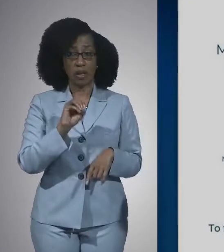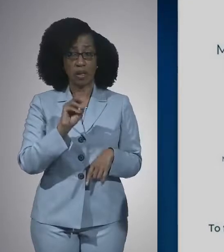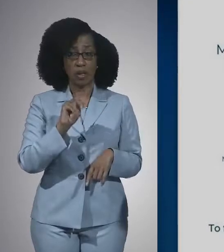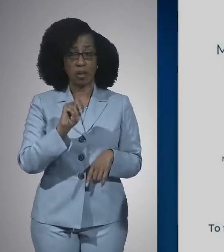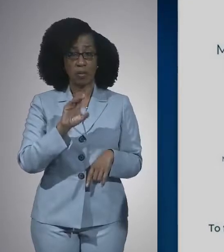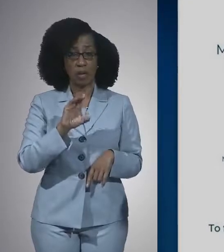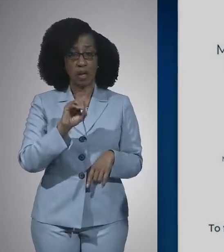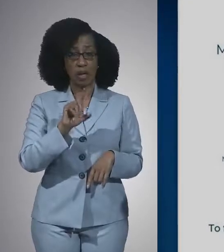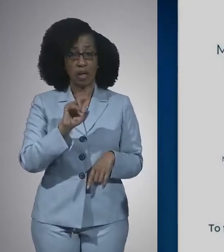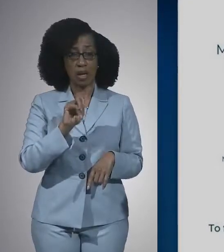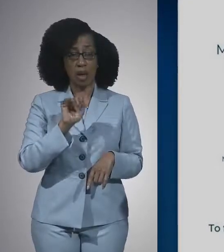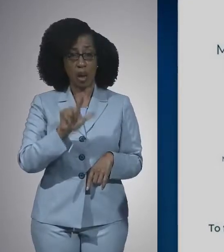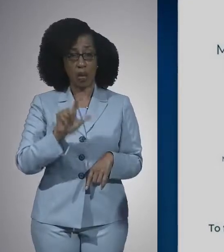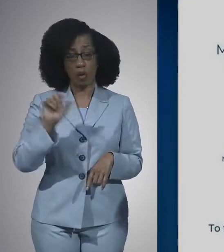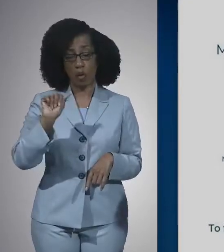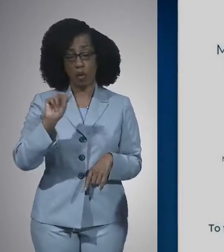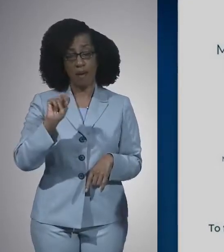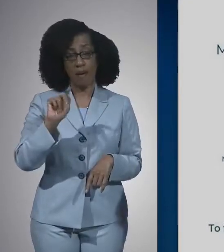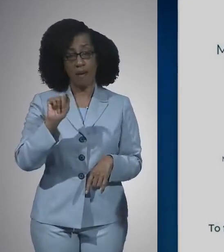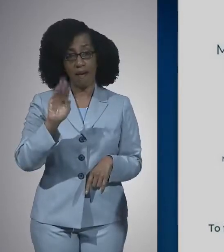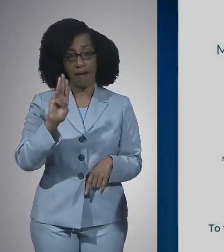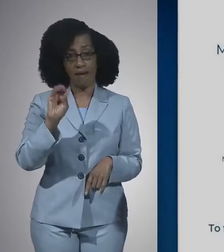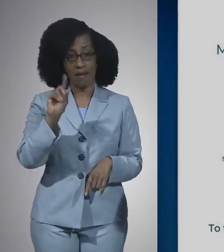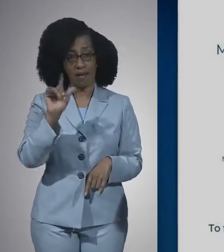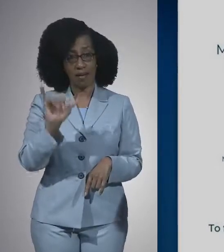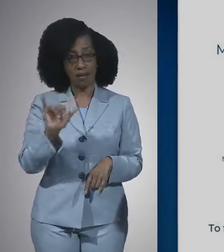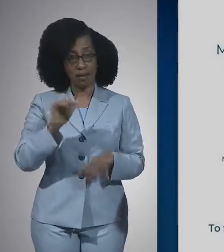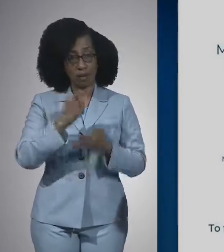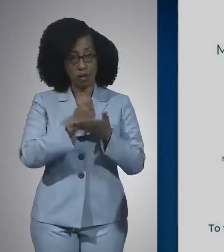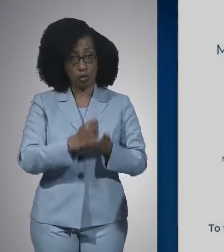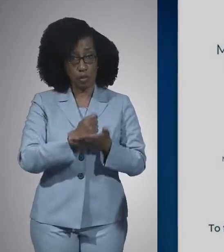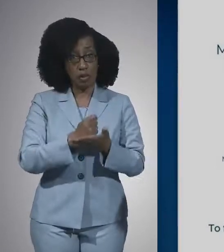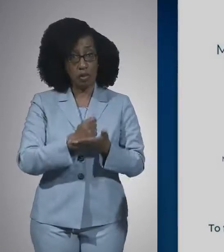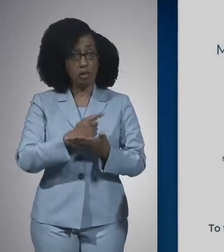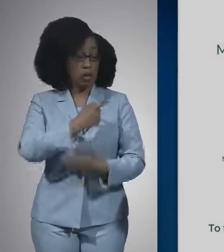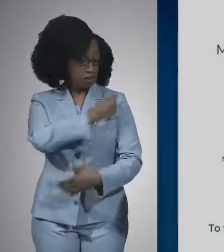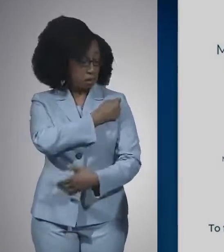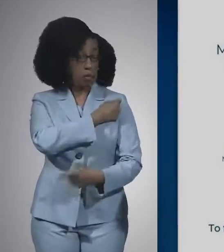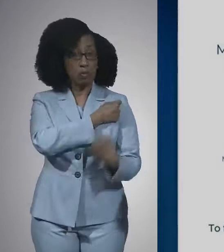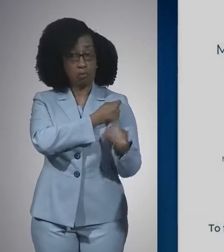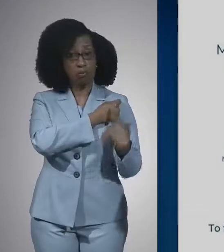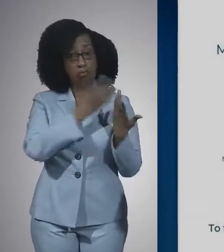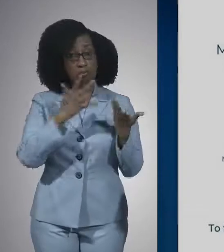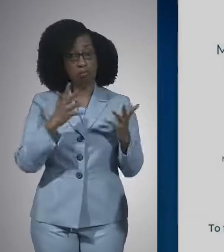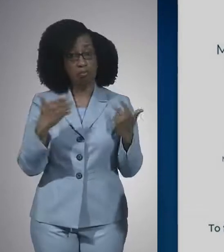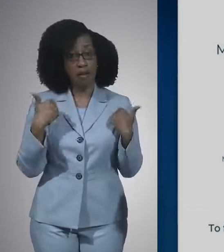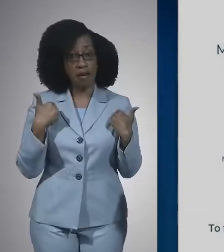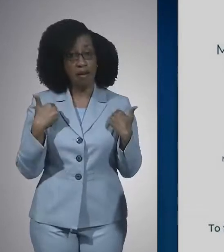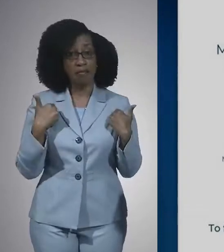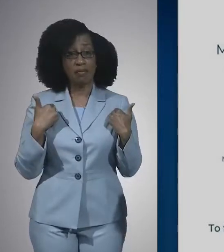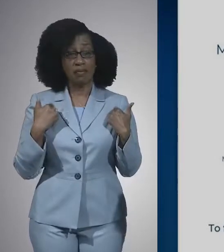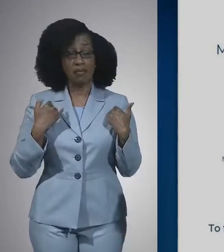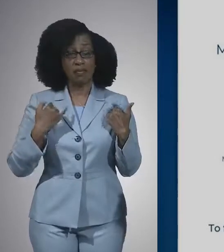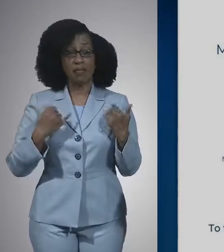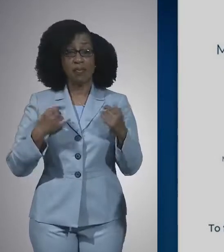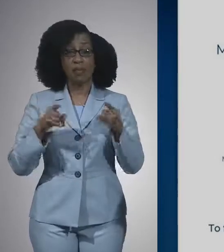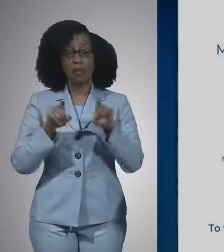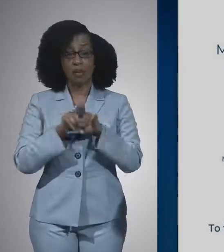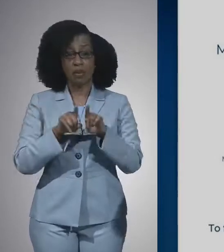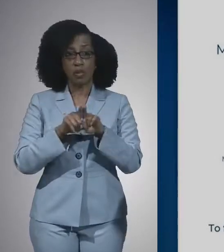treatment. So remember that in addition to vaccines, we encourage residents who are